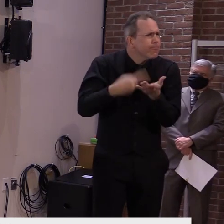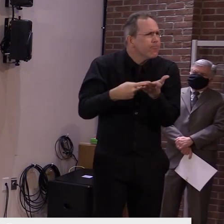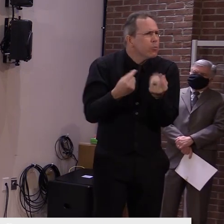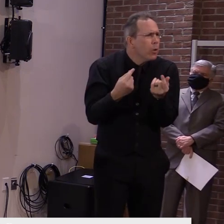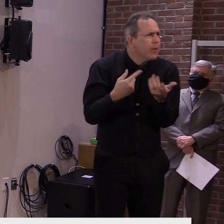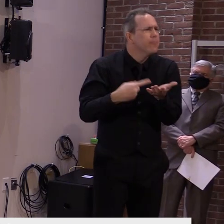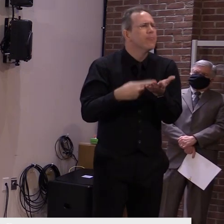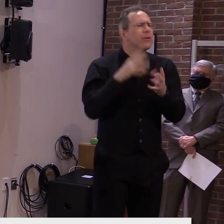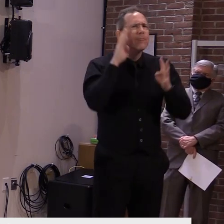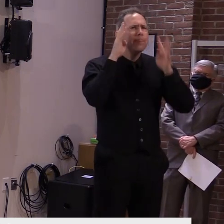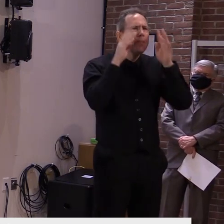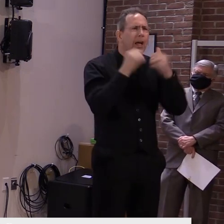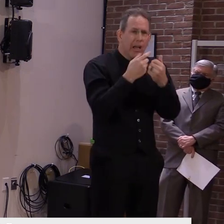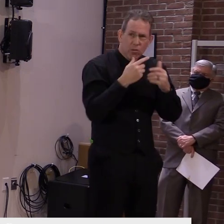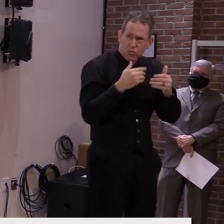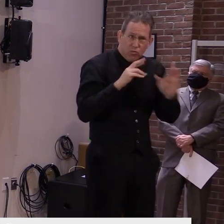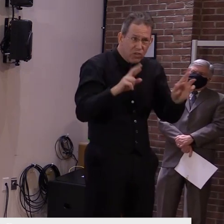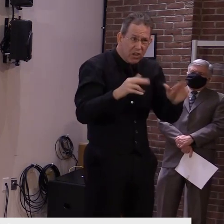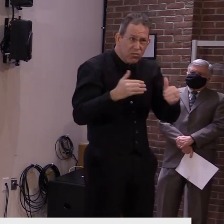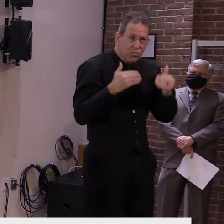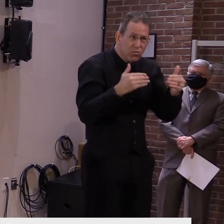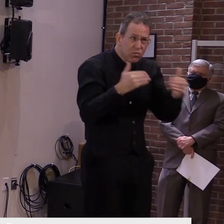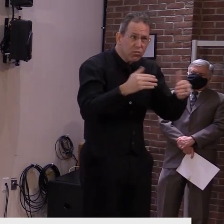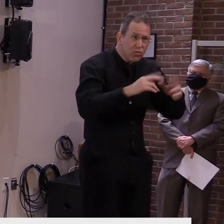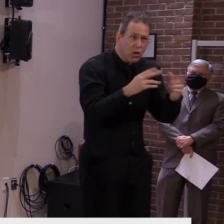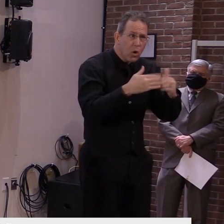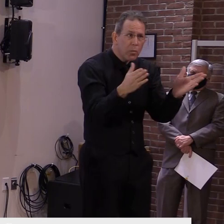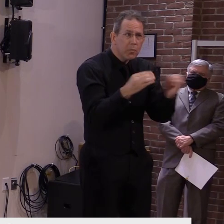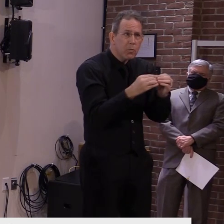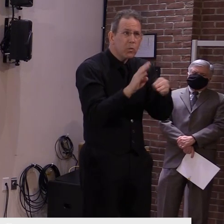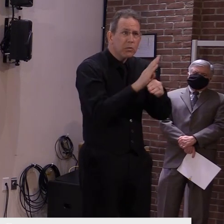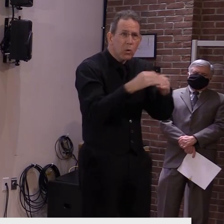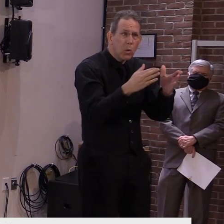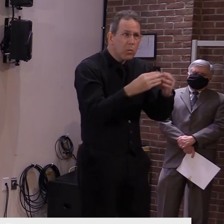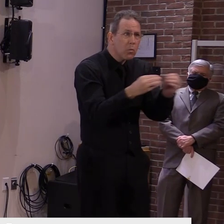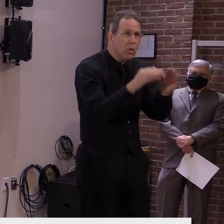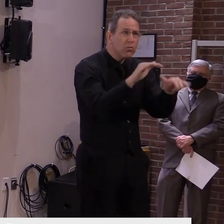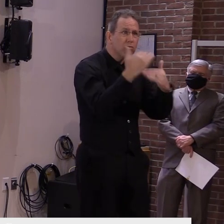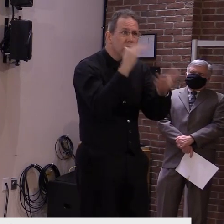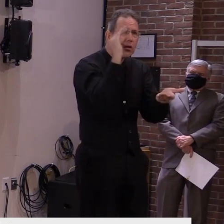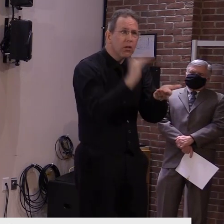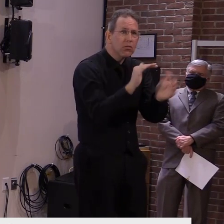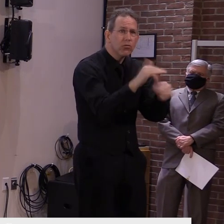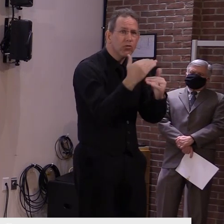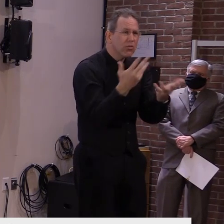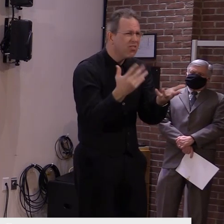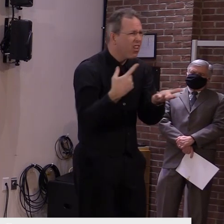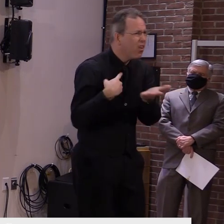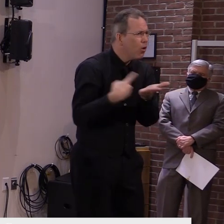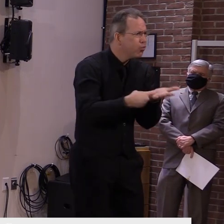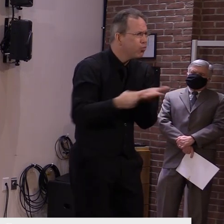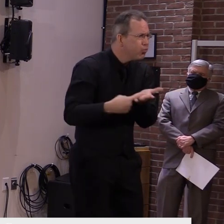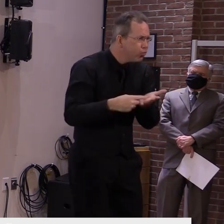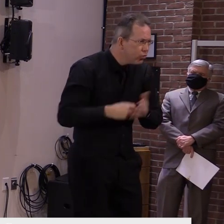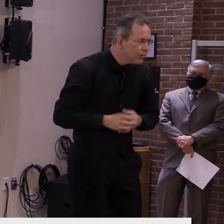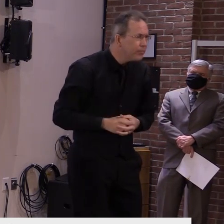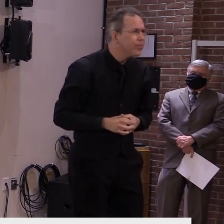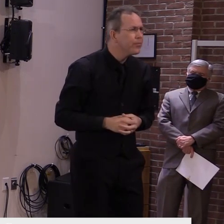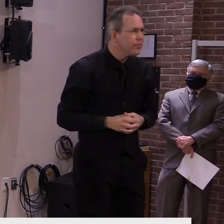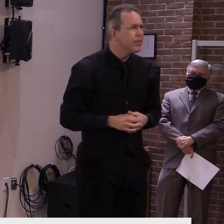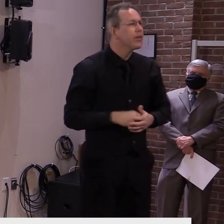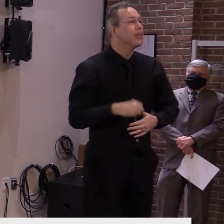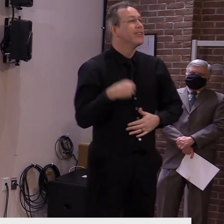the spigot in a few more areas beginning next week. But we are able to announce one change